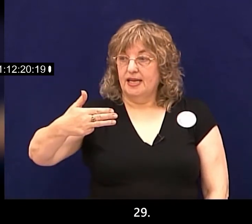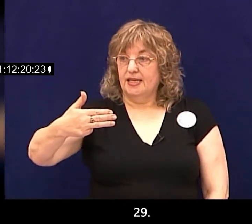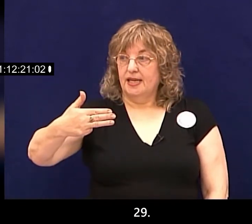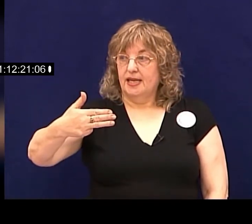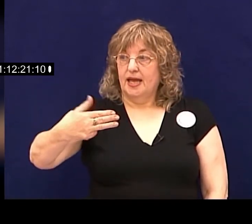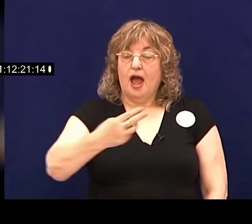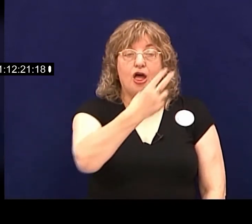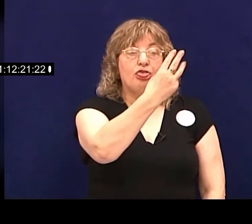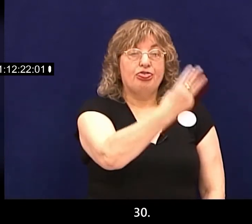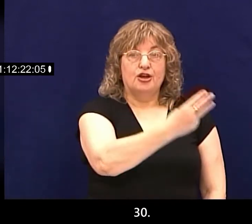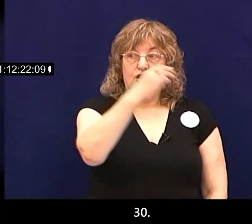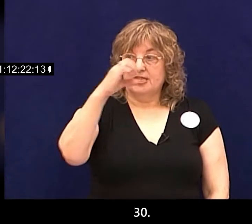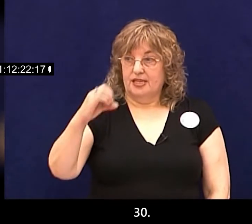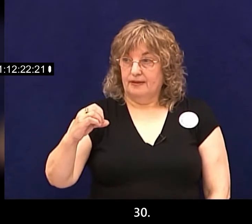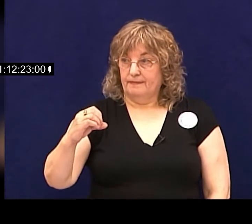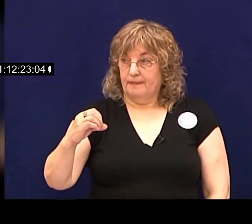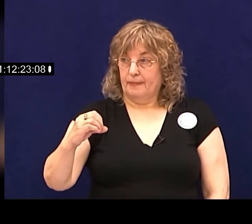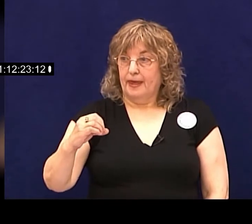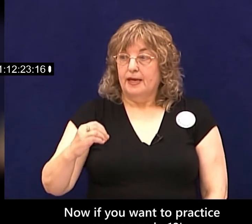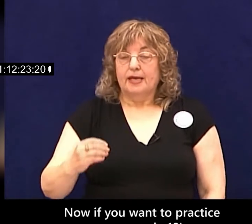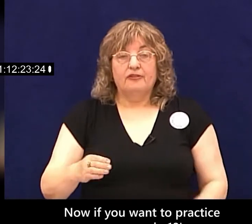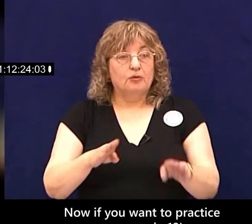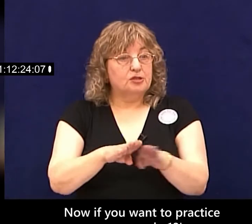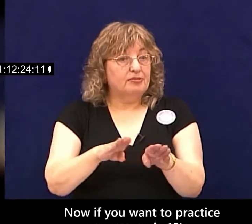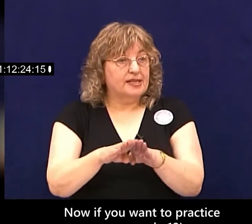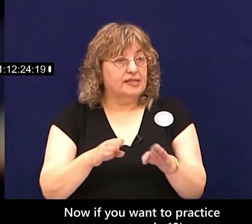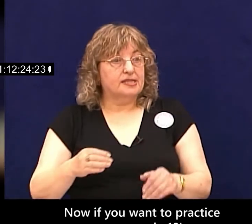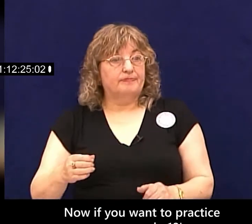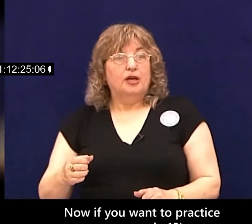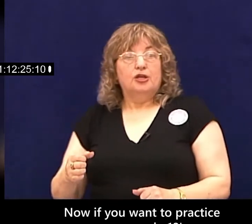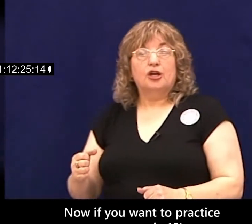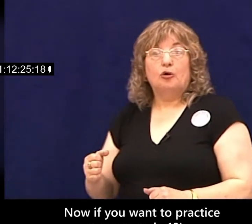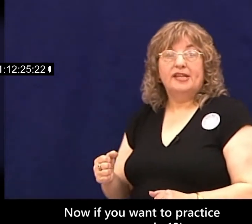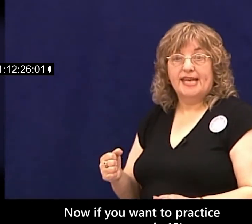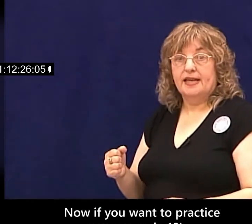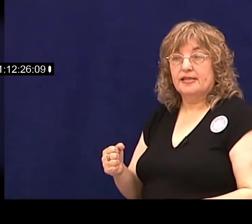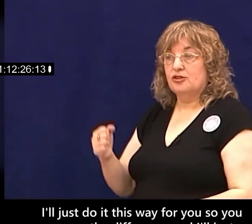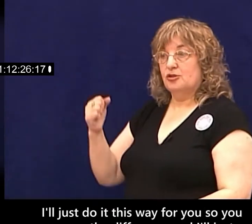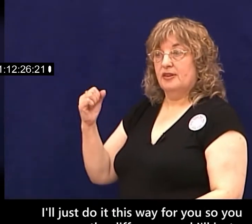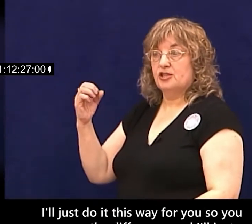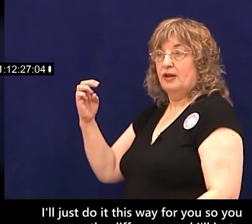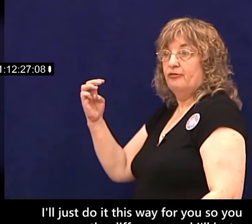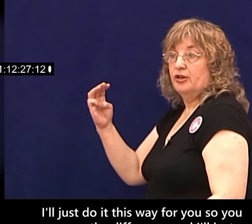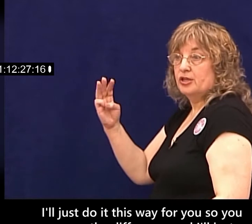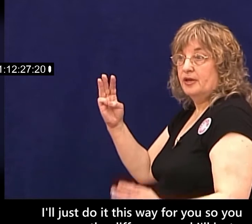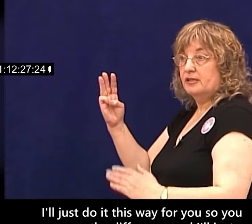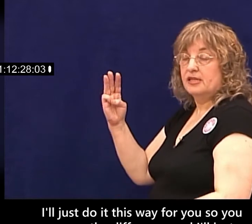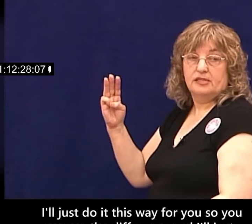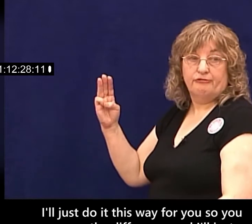29, 30. Now, if you want to practice, you can go in tens. I'll just do it this way for you so you can see the